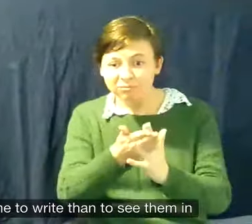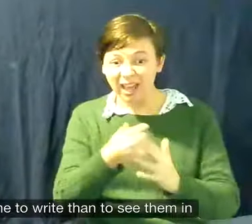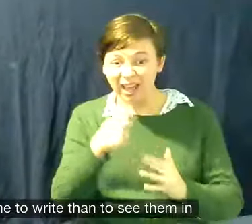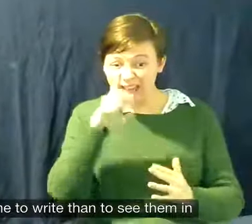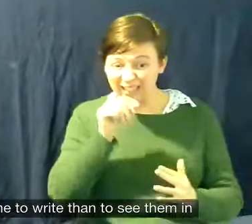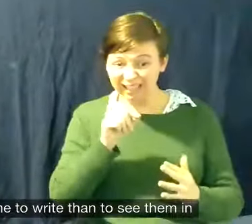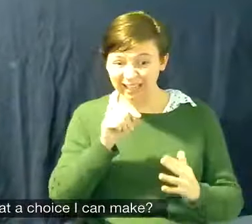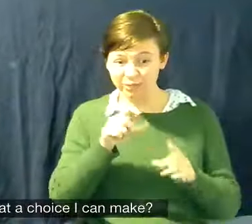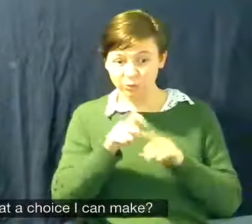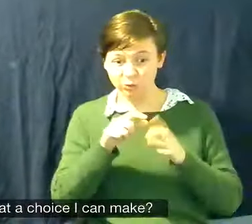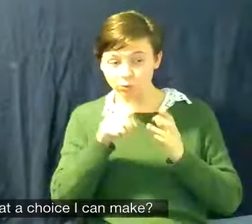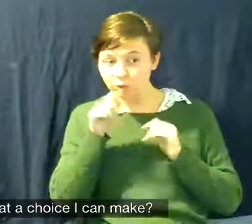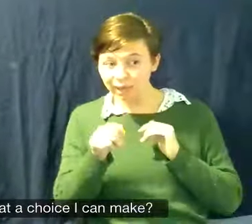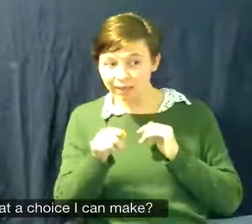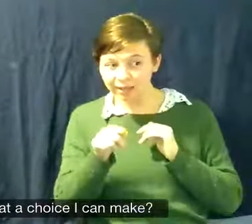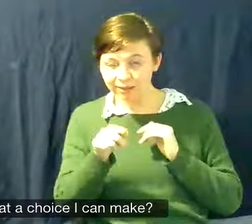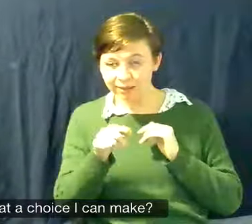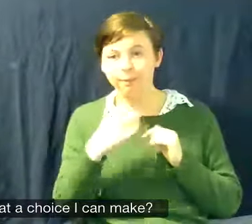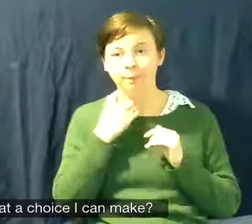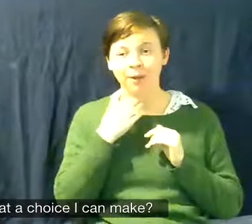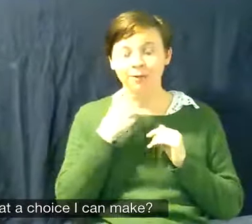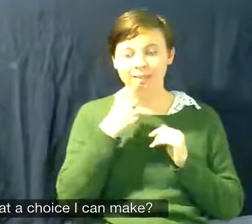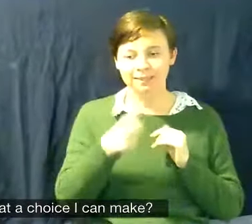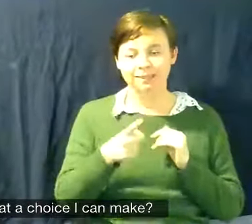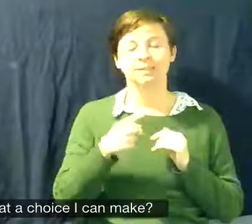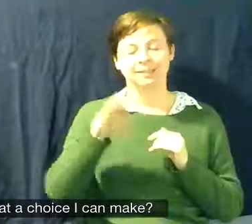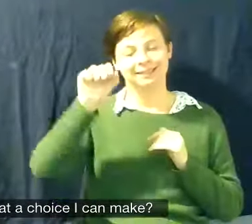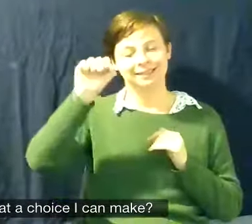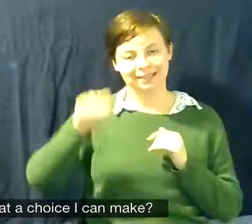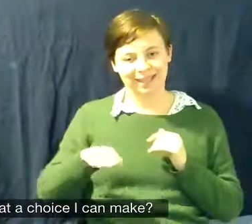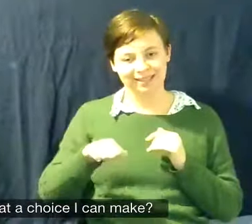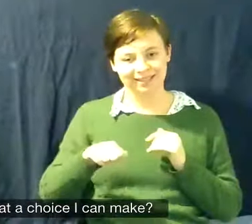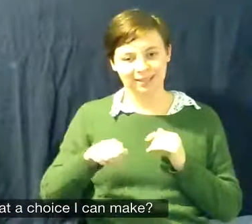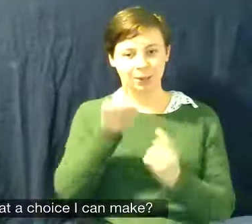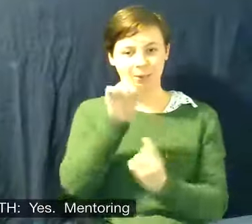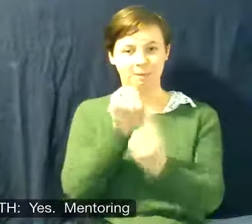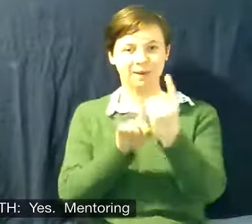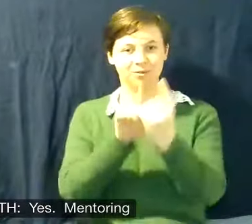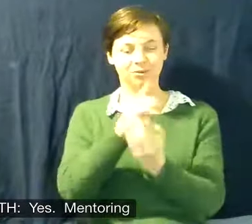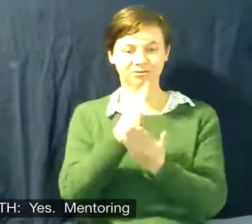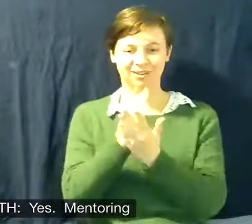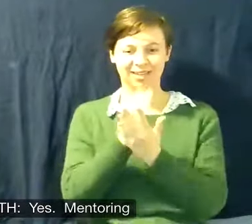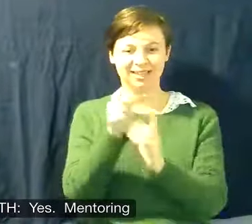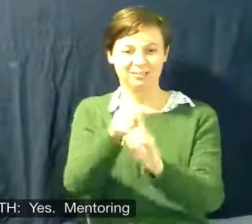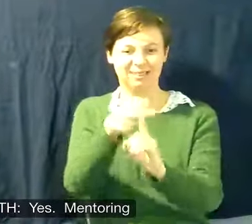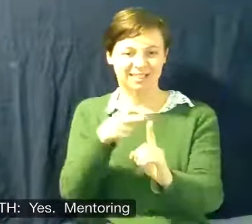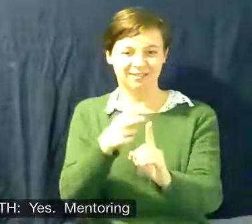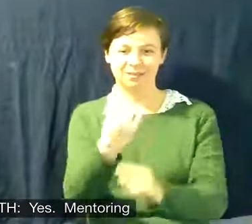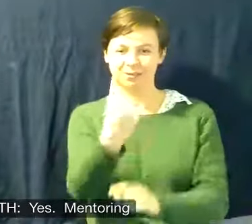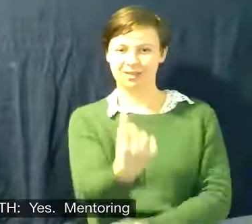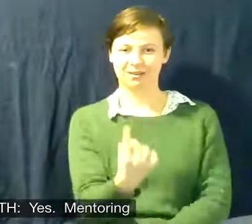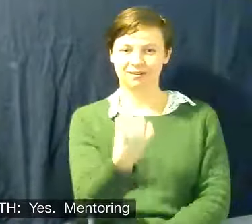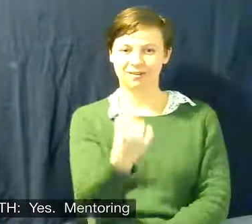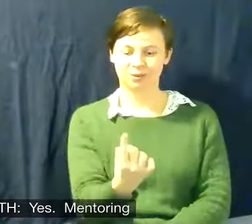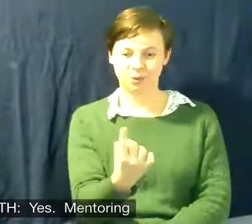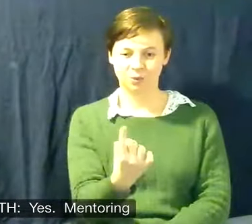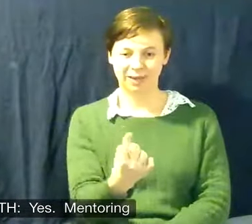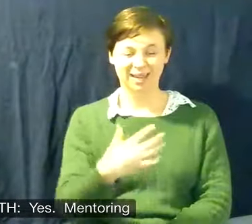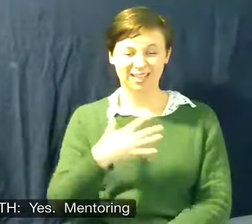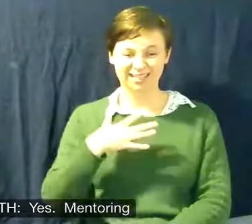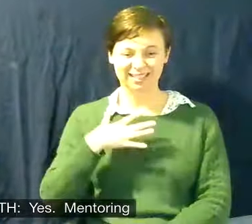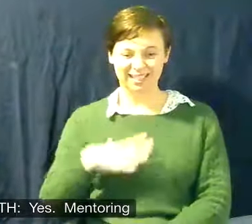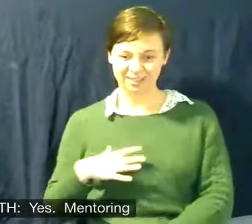yes, Wilma. Mentoring is highly individual and it needs to meet your needs.